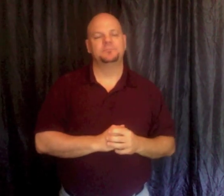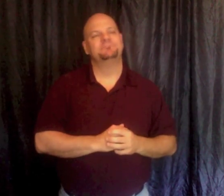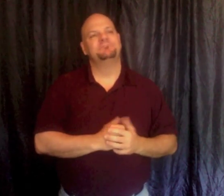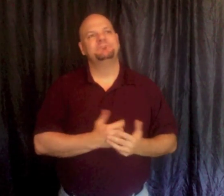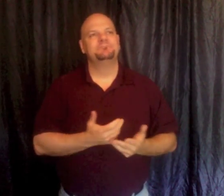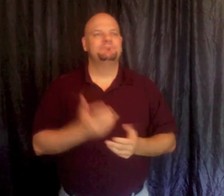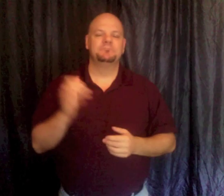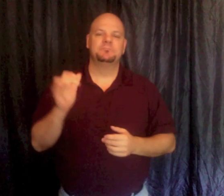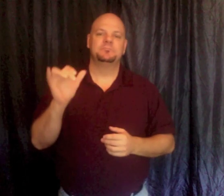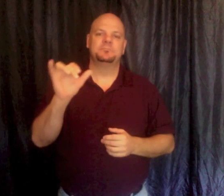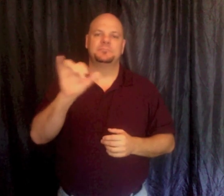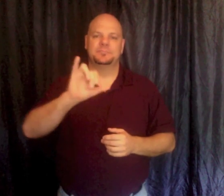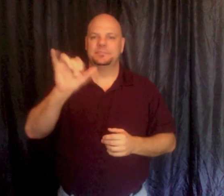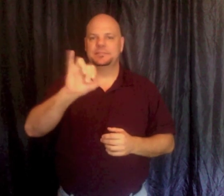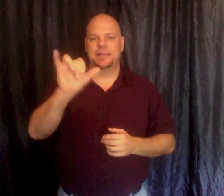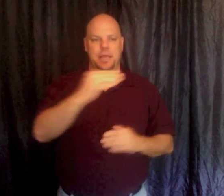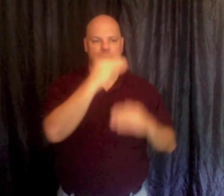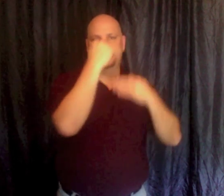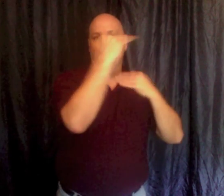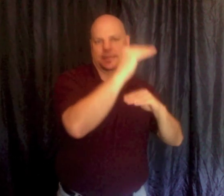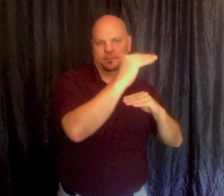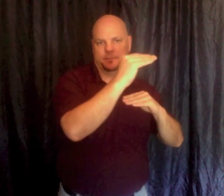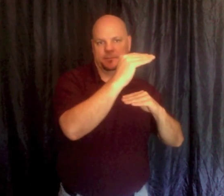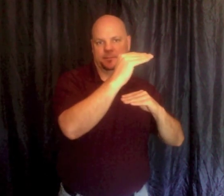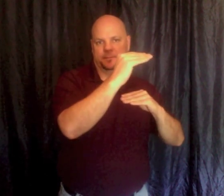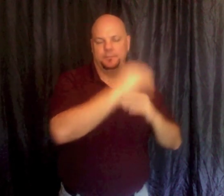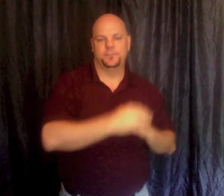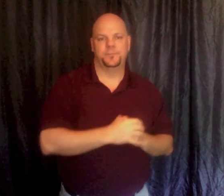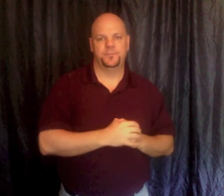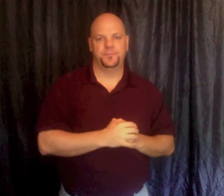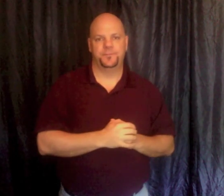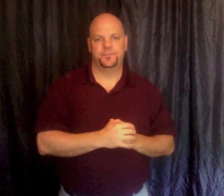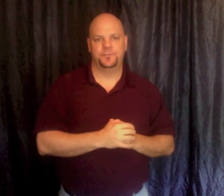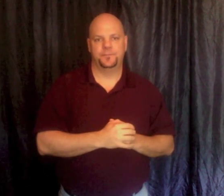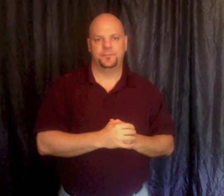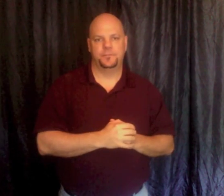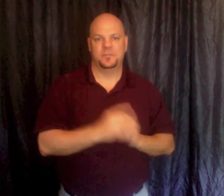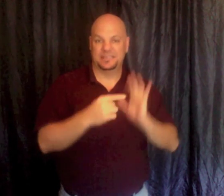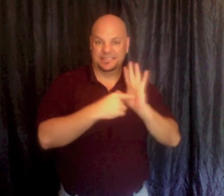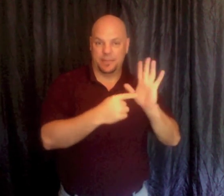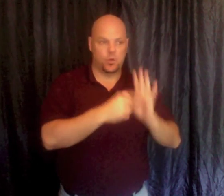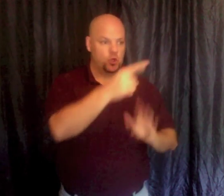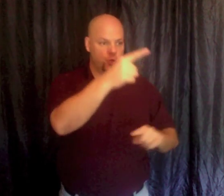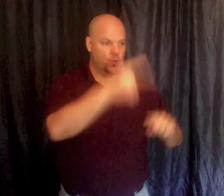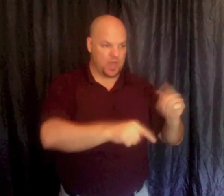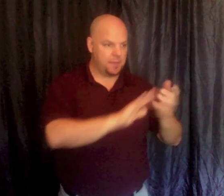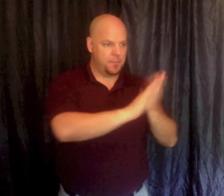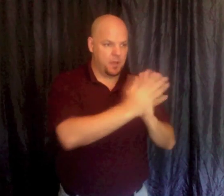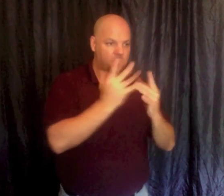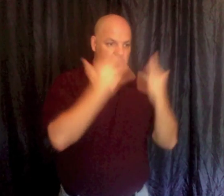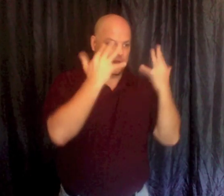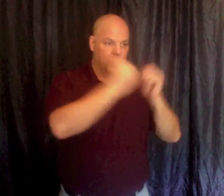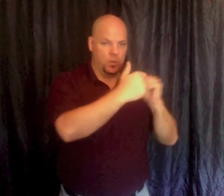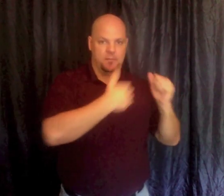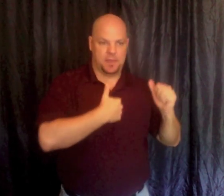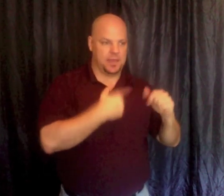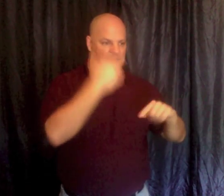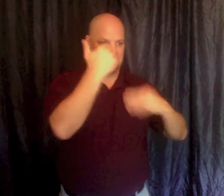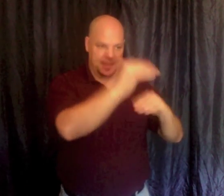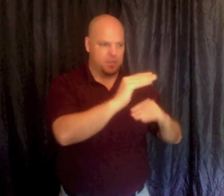again, it's a limiting thing of don't get too friendly with me. That's something saying no, you can't do that. So that